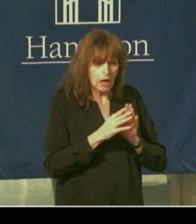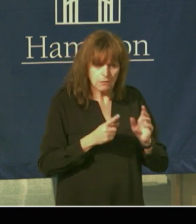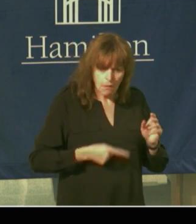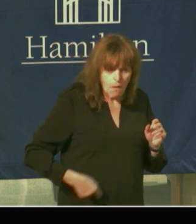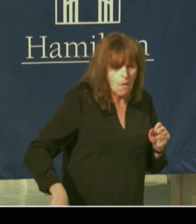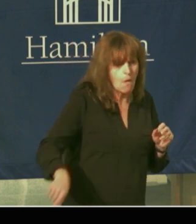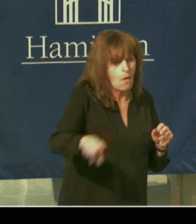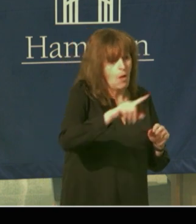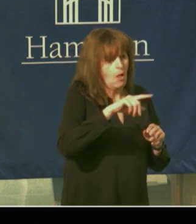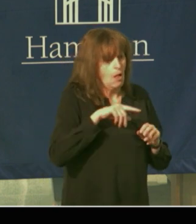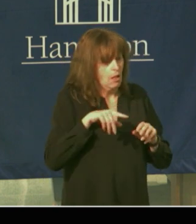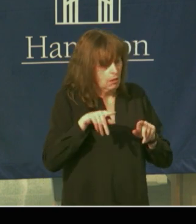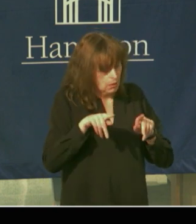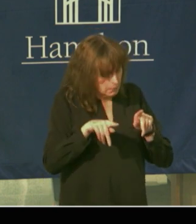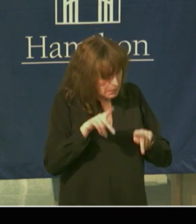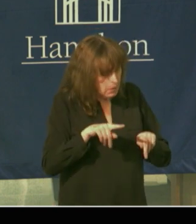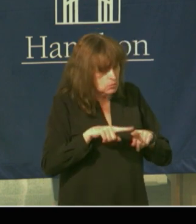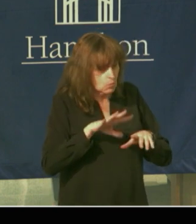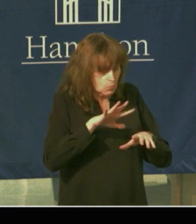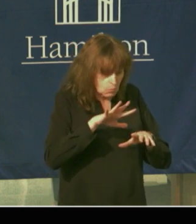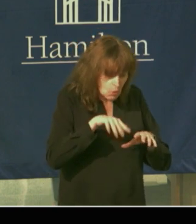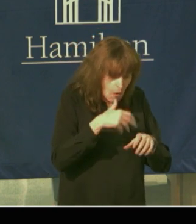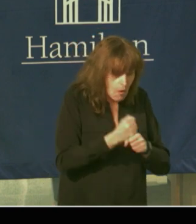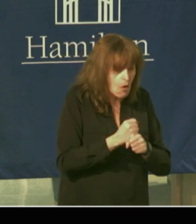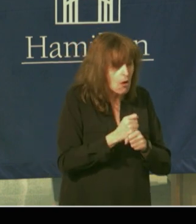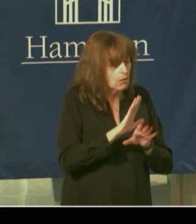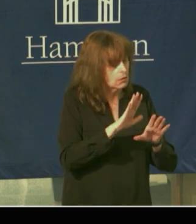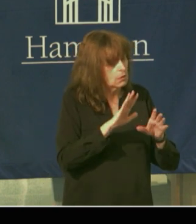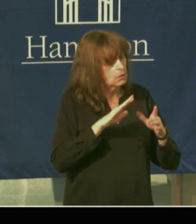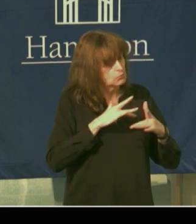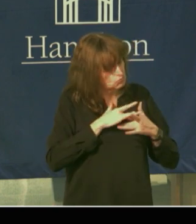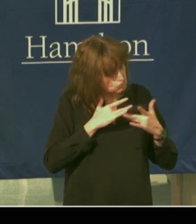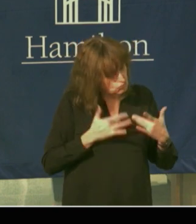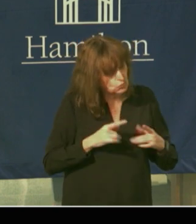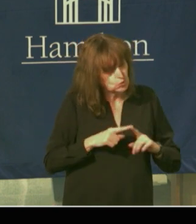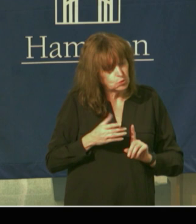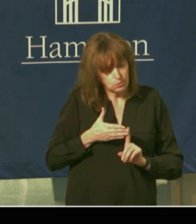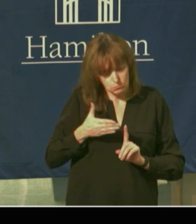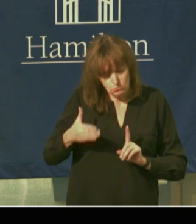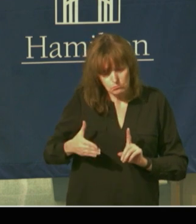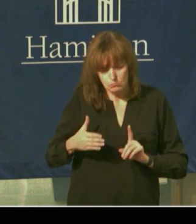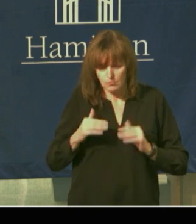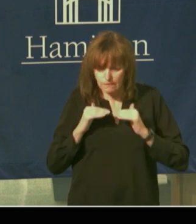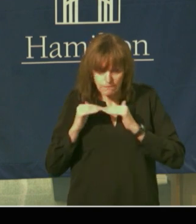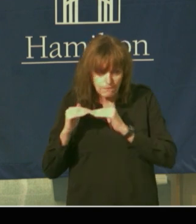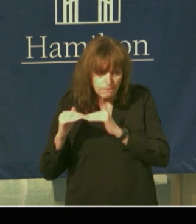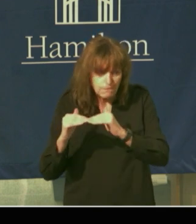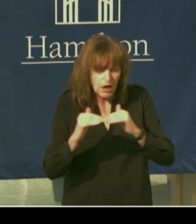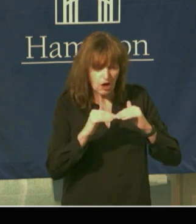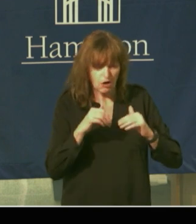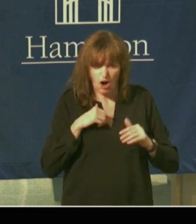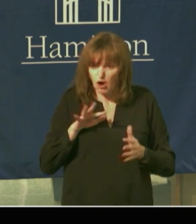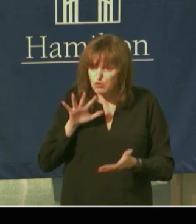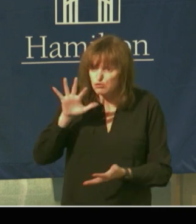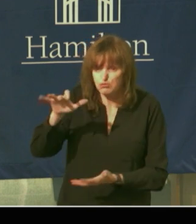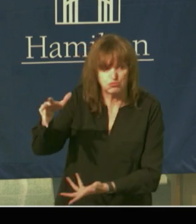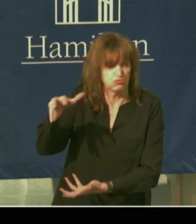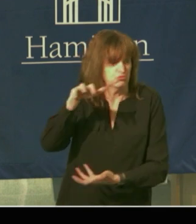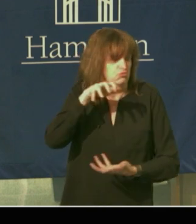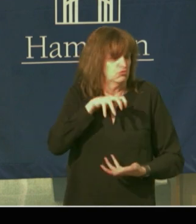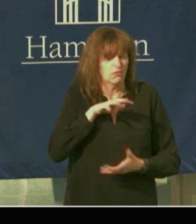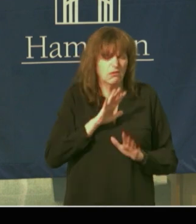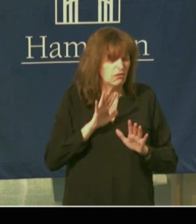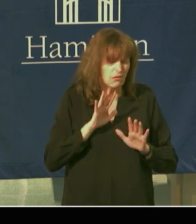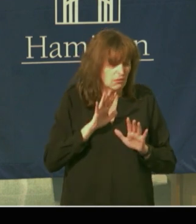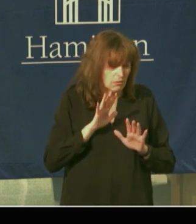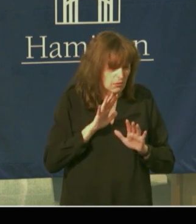another, be reasonable in terms of what you do, in terms of shopping, and be generous to those that are having